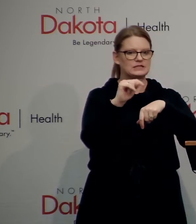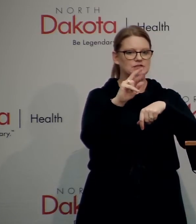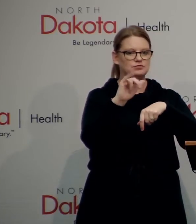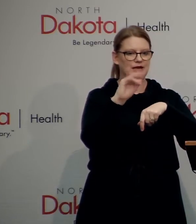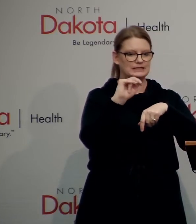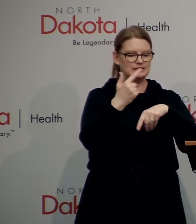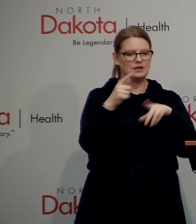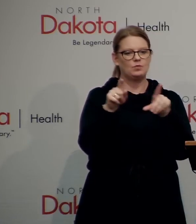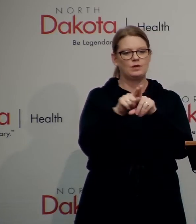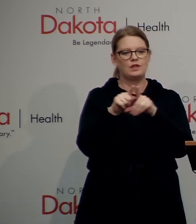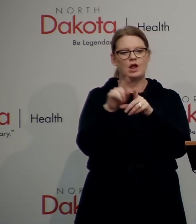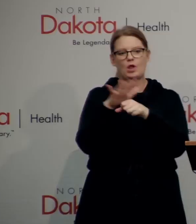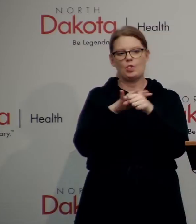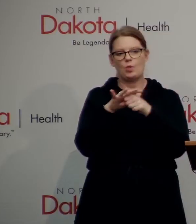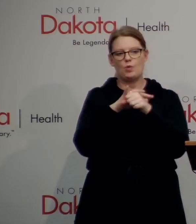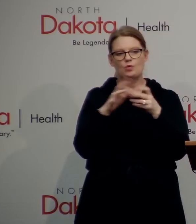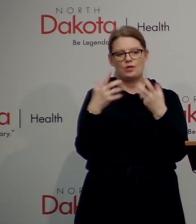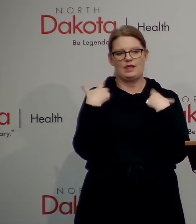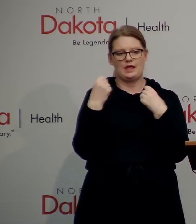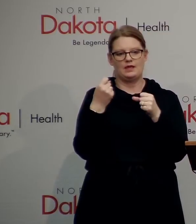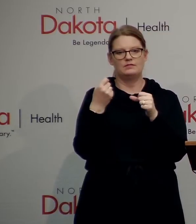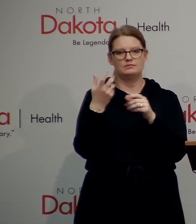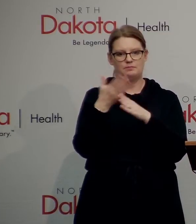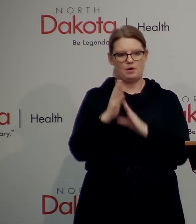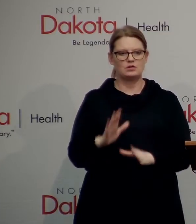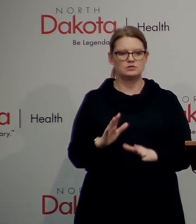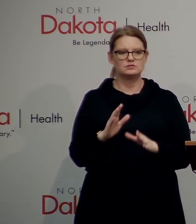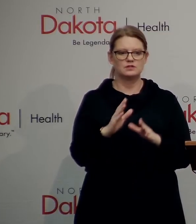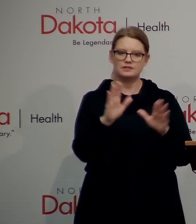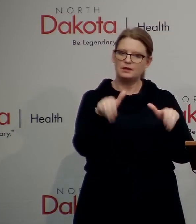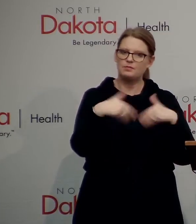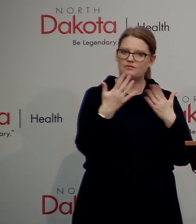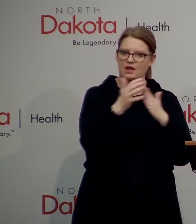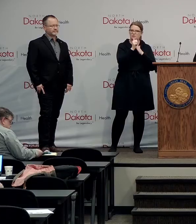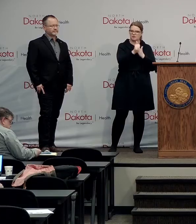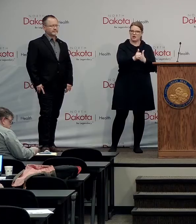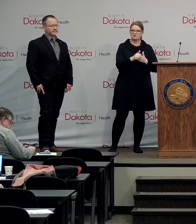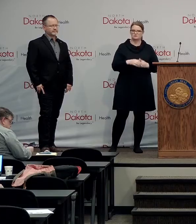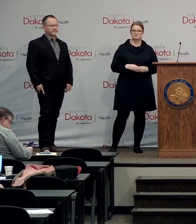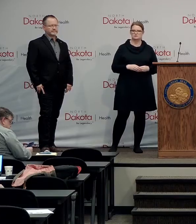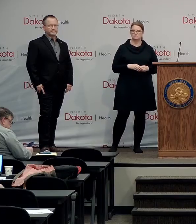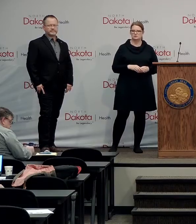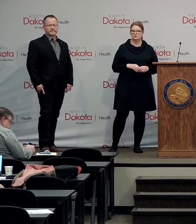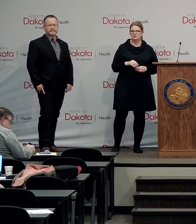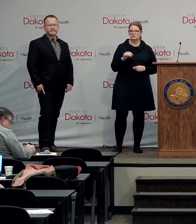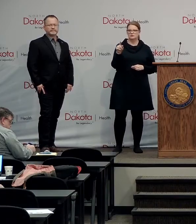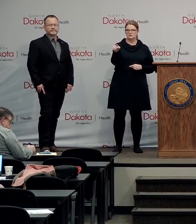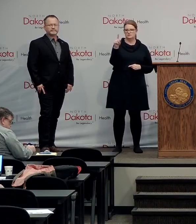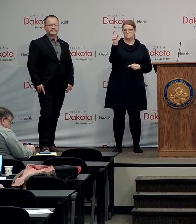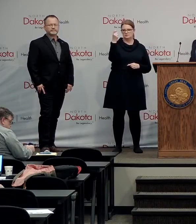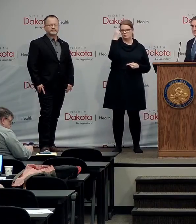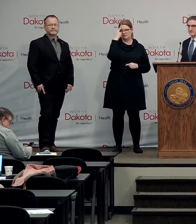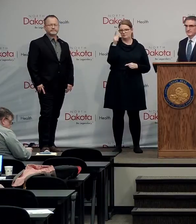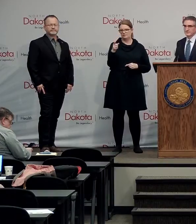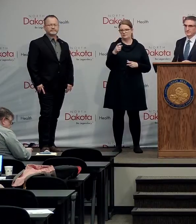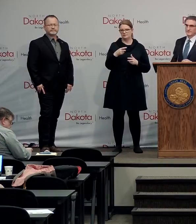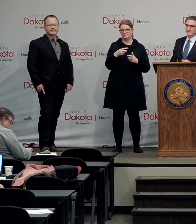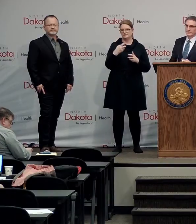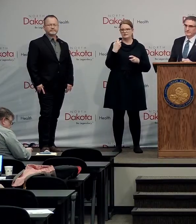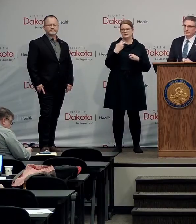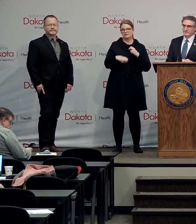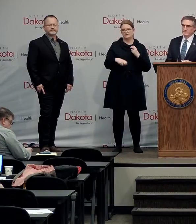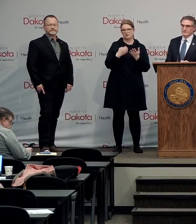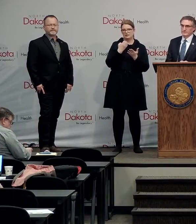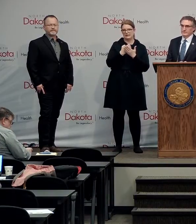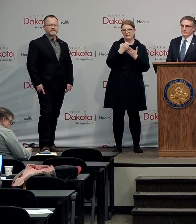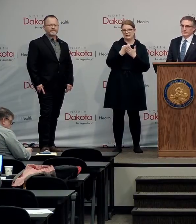public health partners, so they're getting guidance. Governor, this is a difficult economic